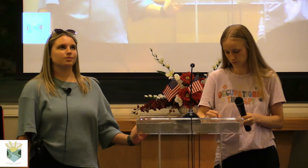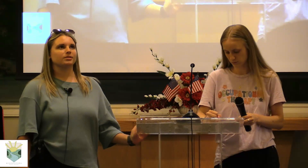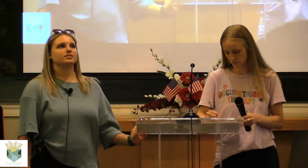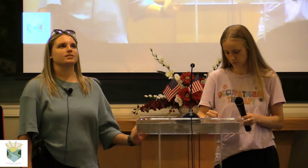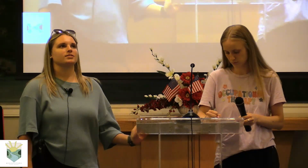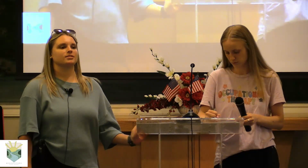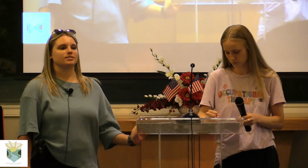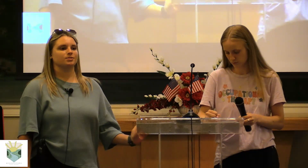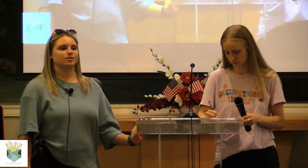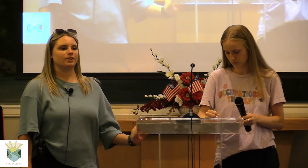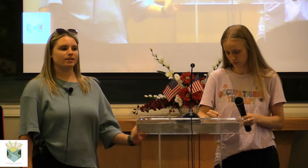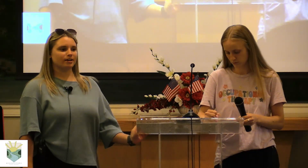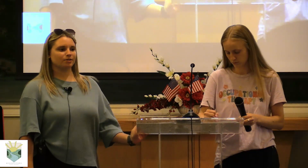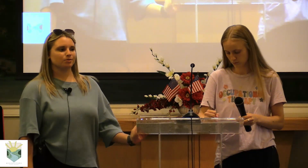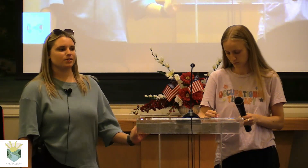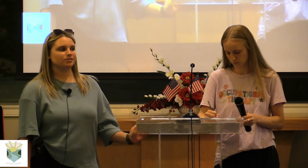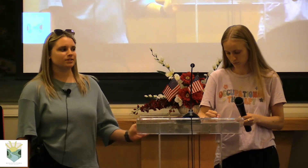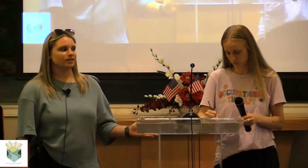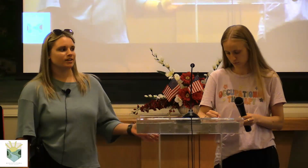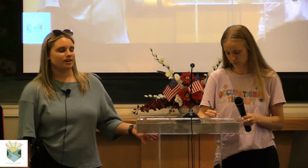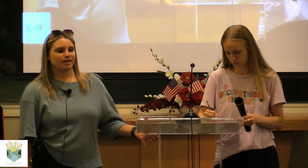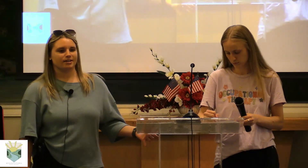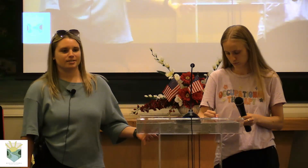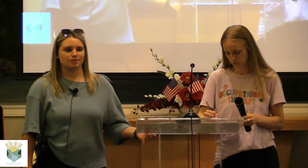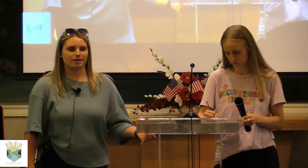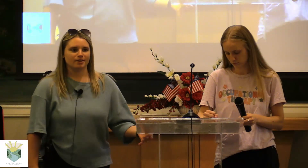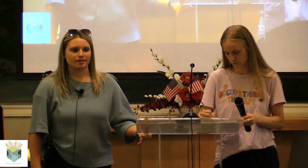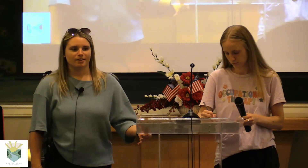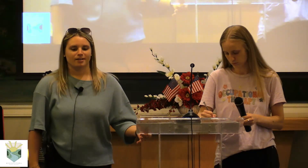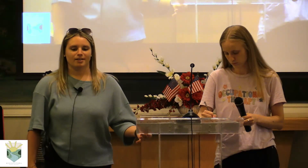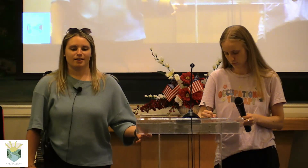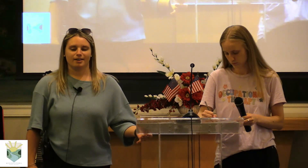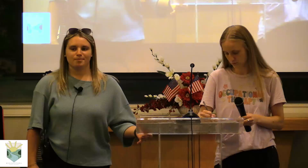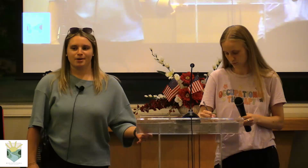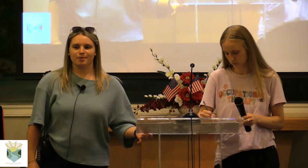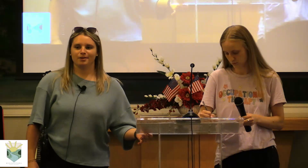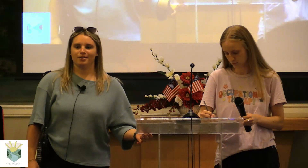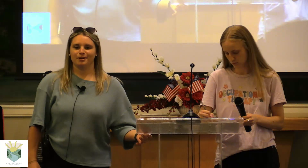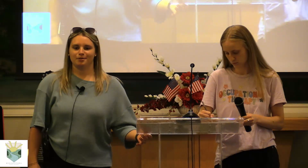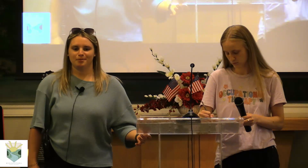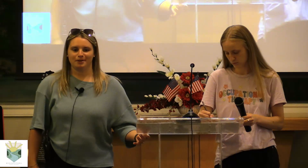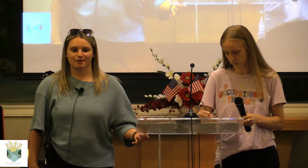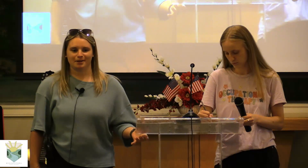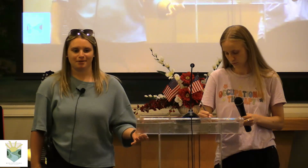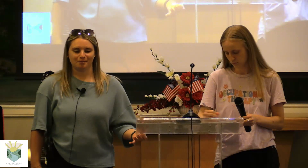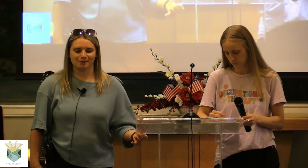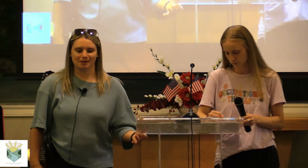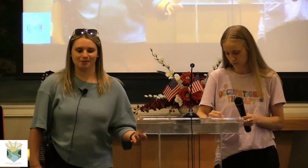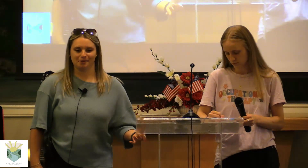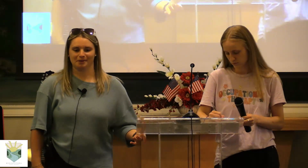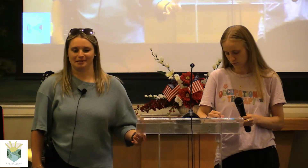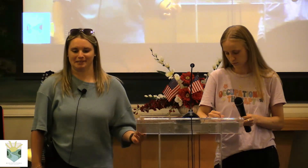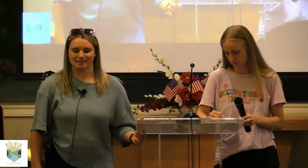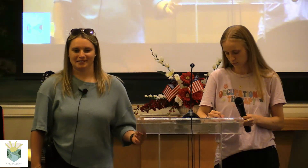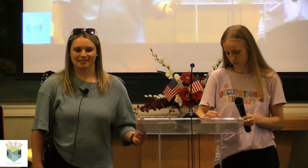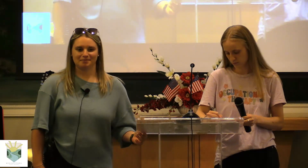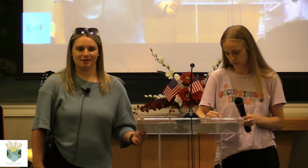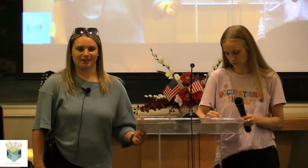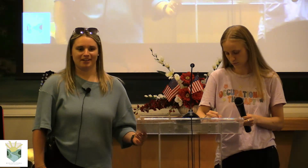this is. You can write it down or whatever and ask me. And I may or may not know, depending on how complicated the word is. But I